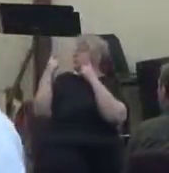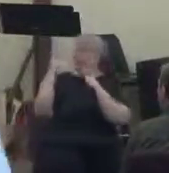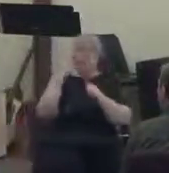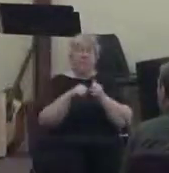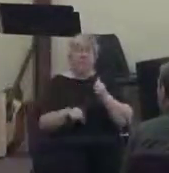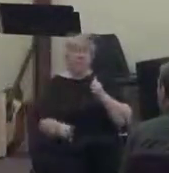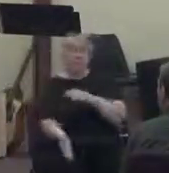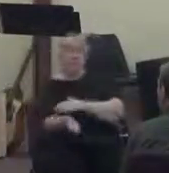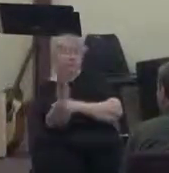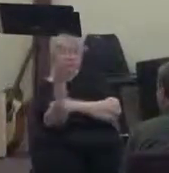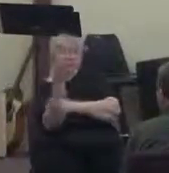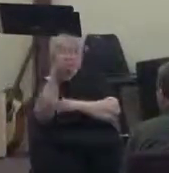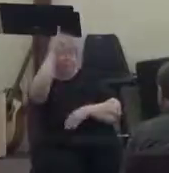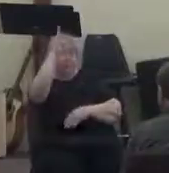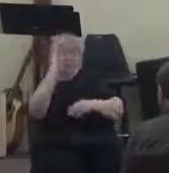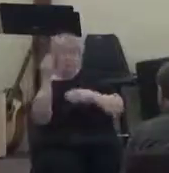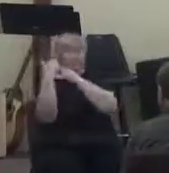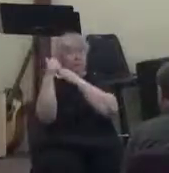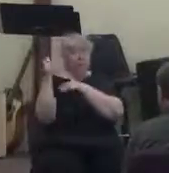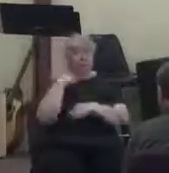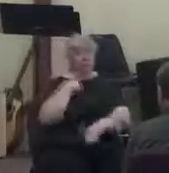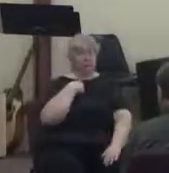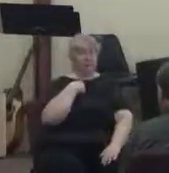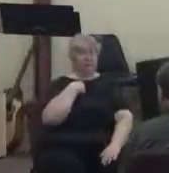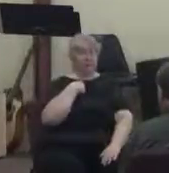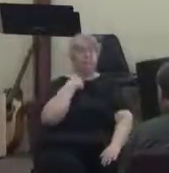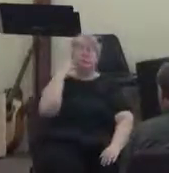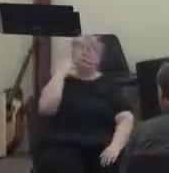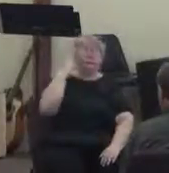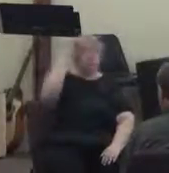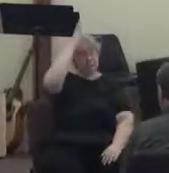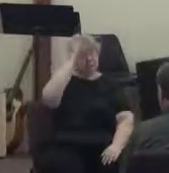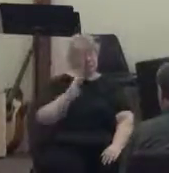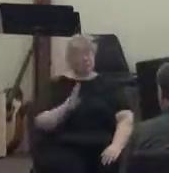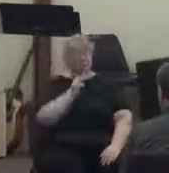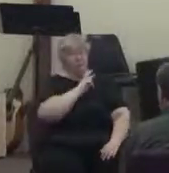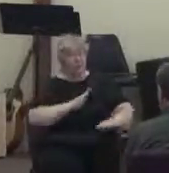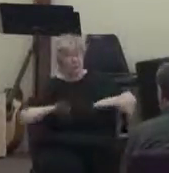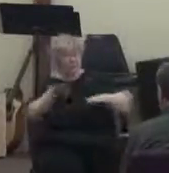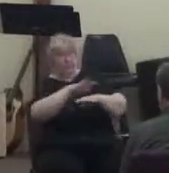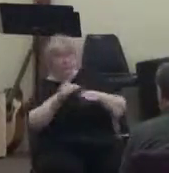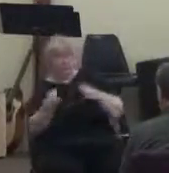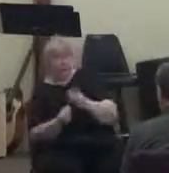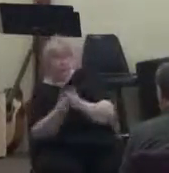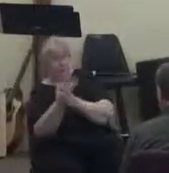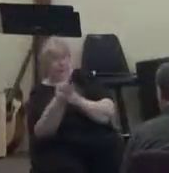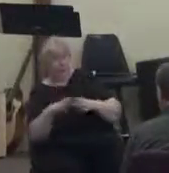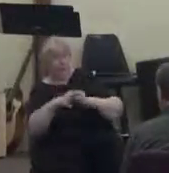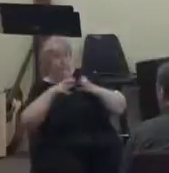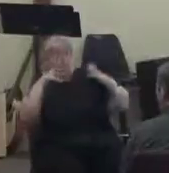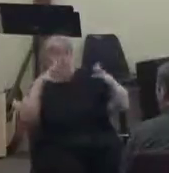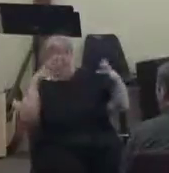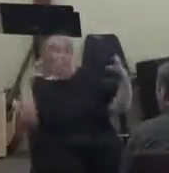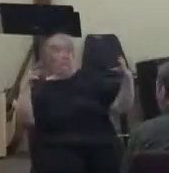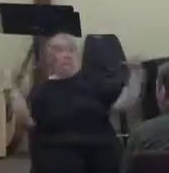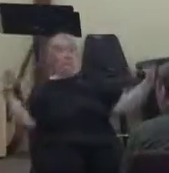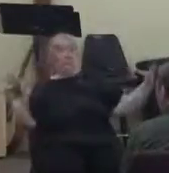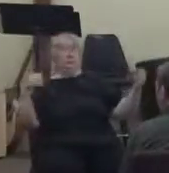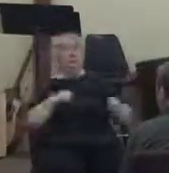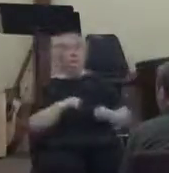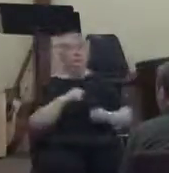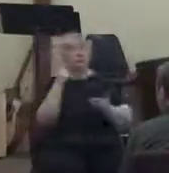morning God's called me. I get up in the morning to see God's kingdom grow. Mm-hmm. And every once in a while, you know, I get to come here